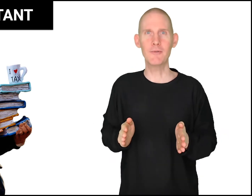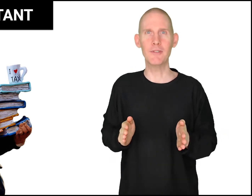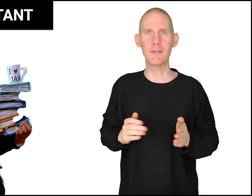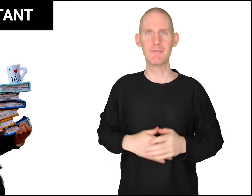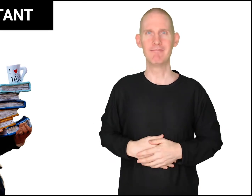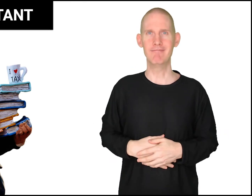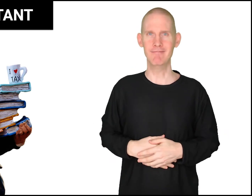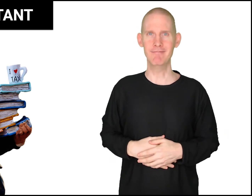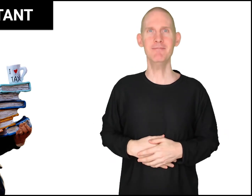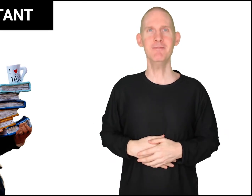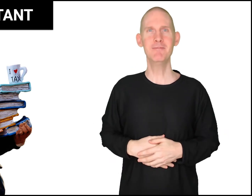accountant.